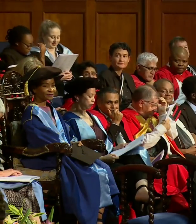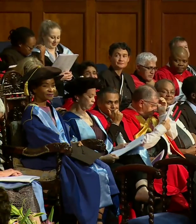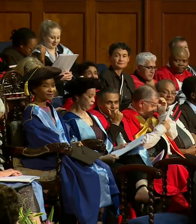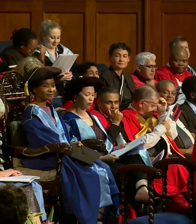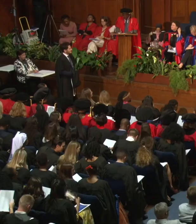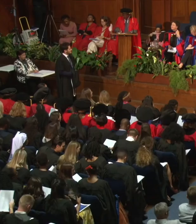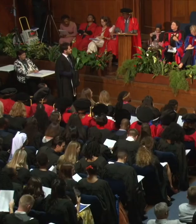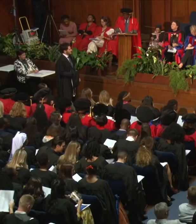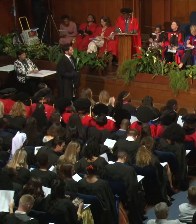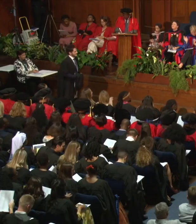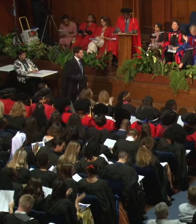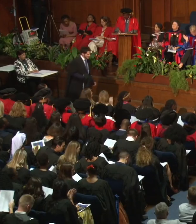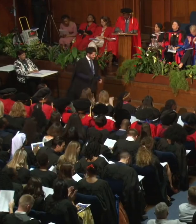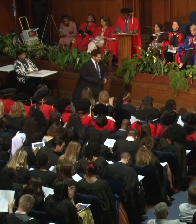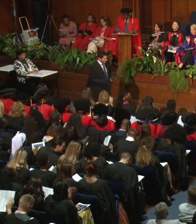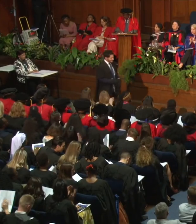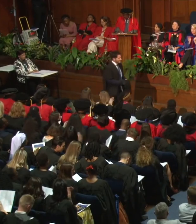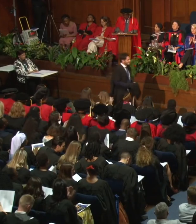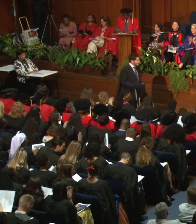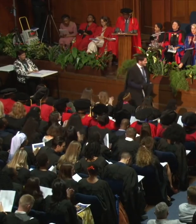Richard Neville Griffin.